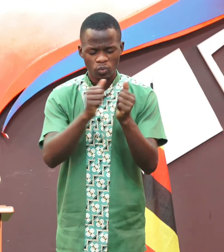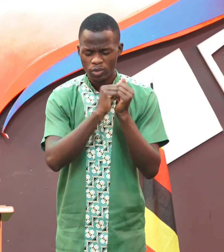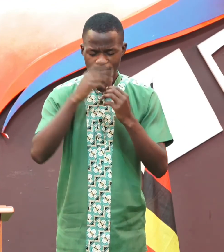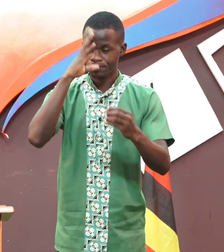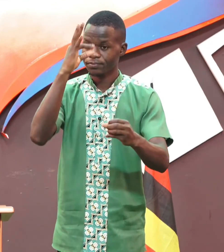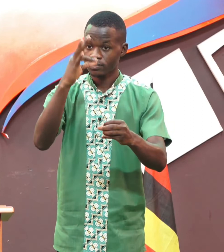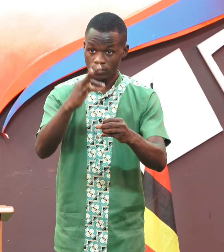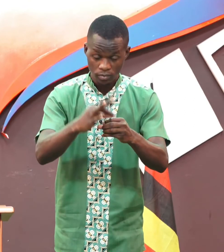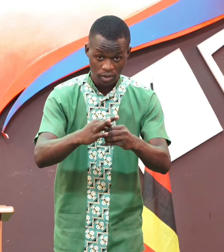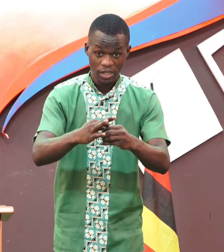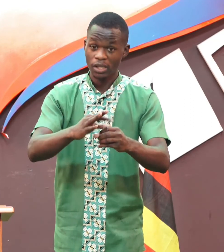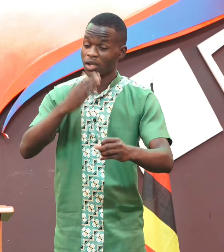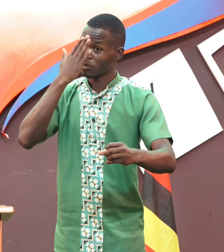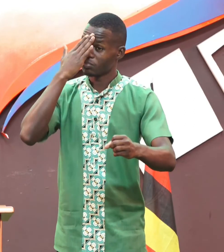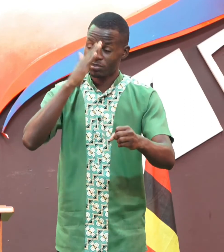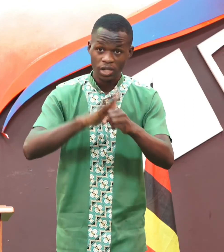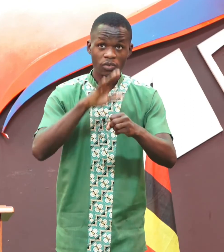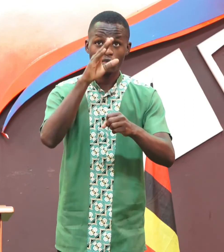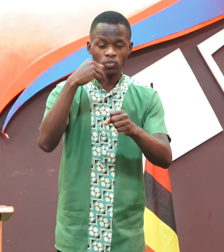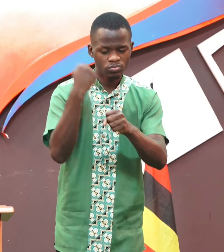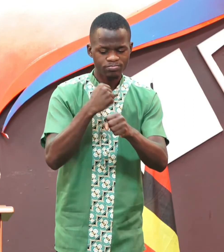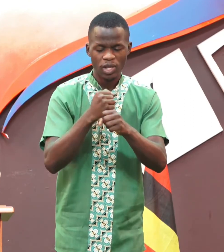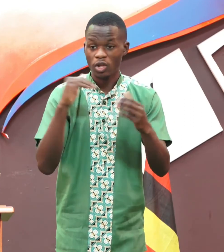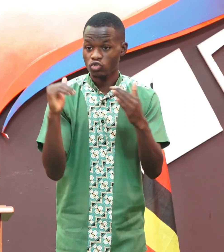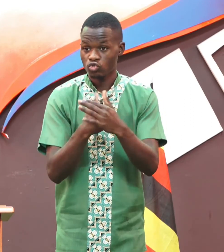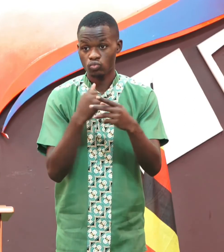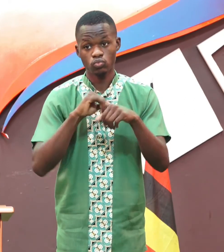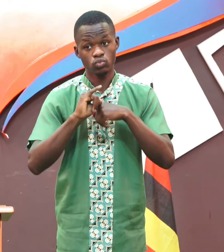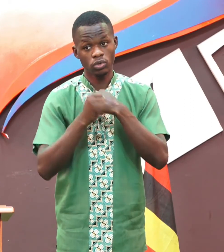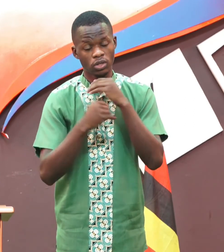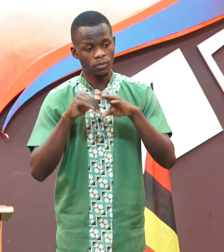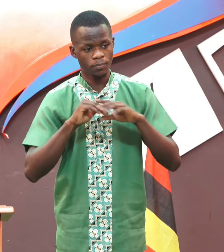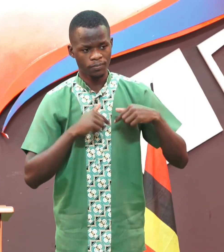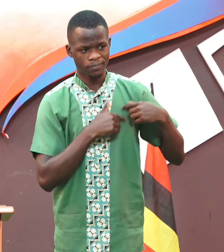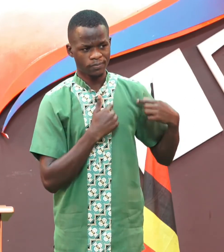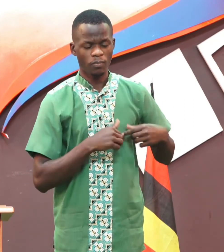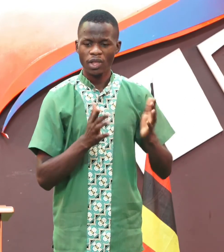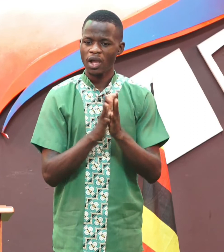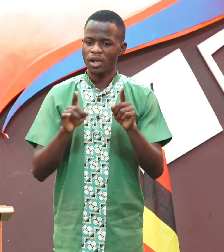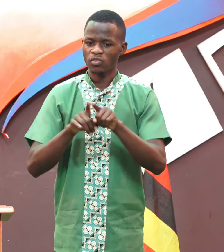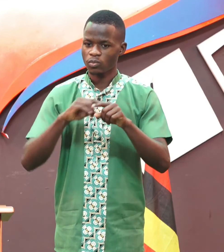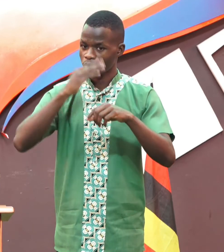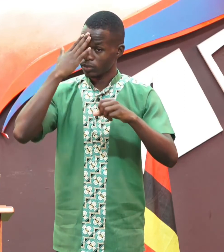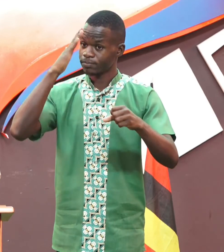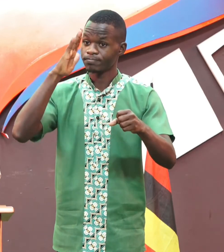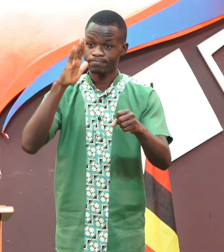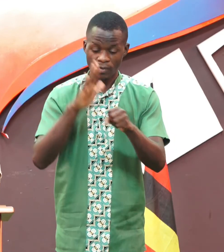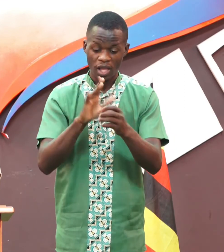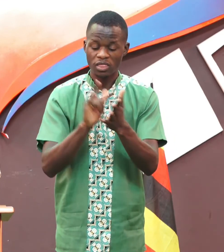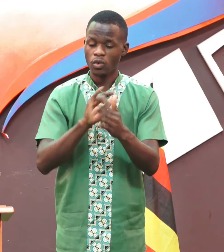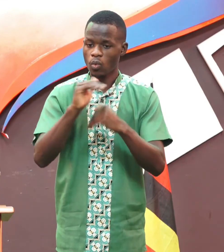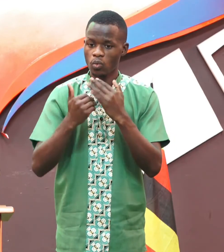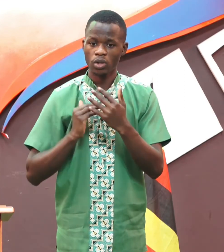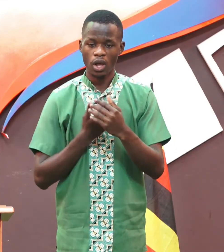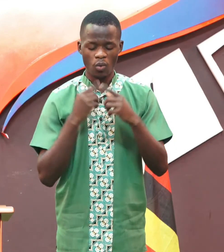faith. Tukiriza nti otandisa omulimu omujamulamu bwaffe. Believe in that it's a good work with our lives. Tukiriza okulaba nga n'ebigambo byaffe bichuka. We